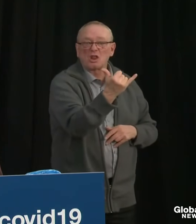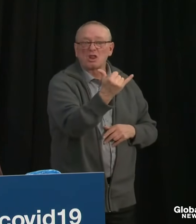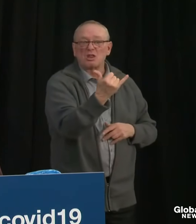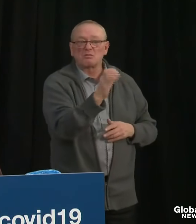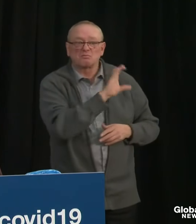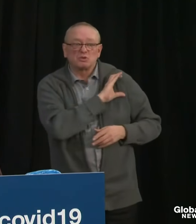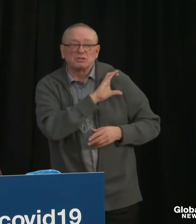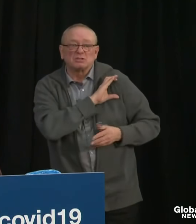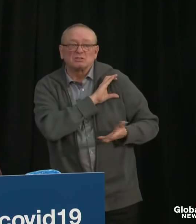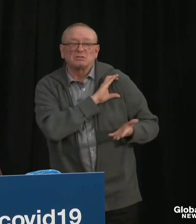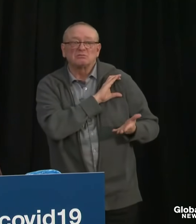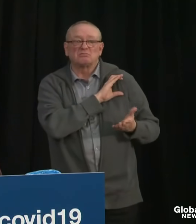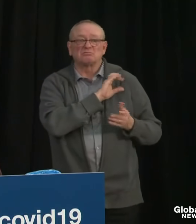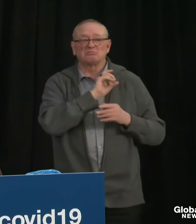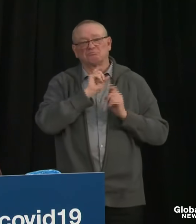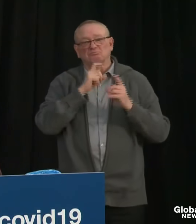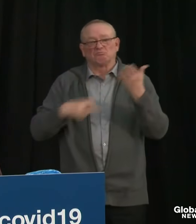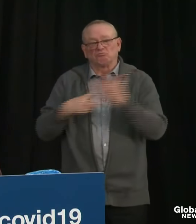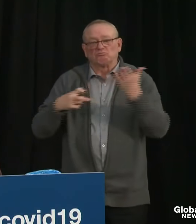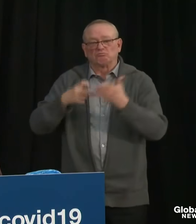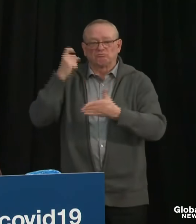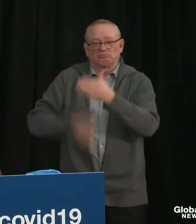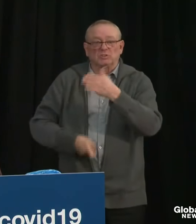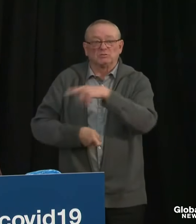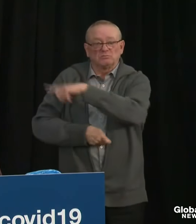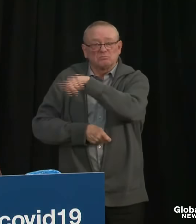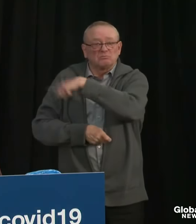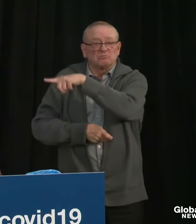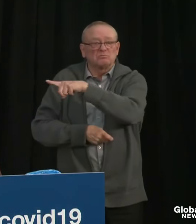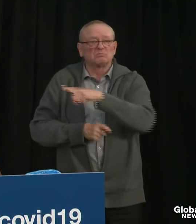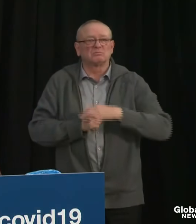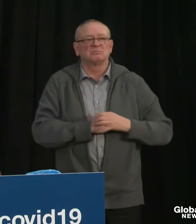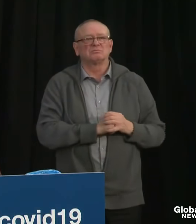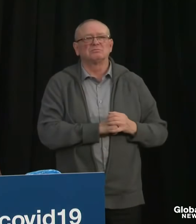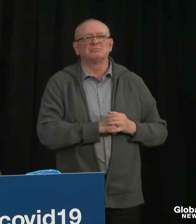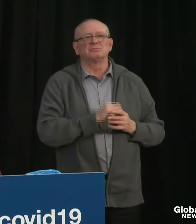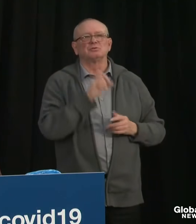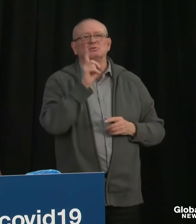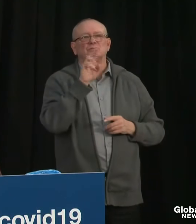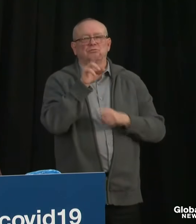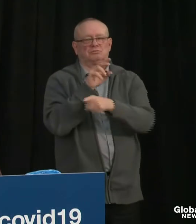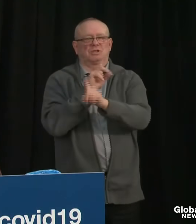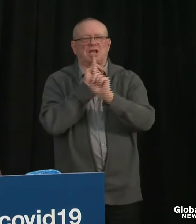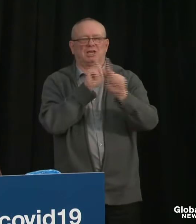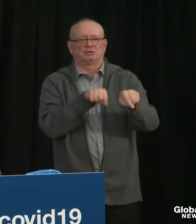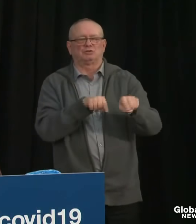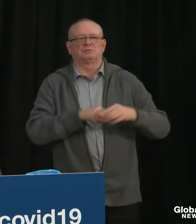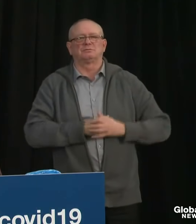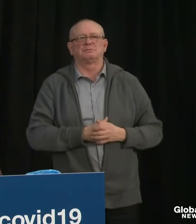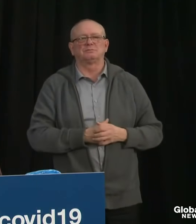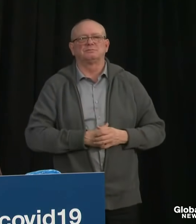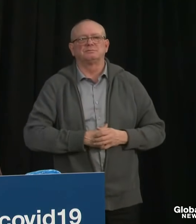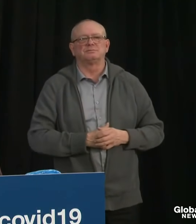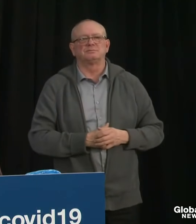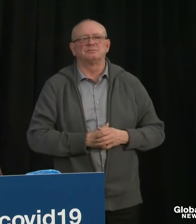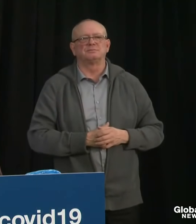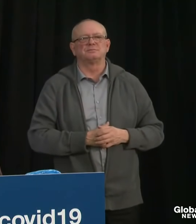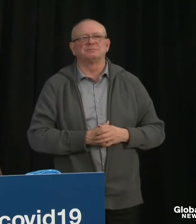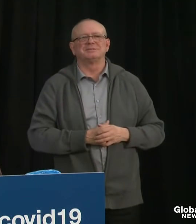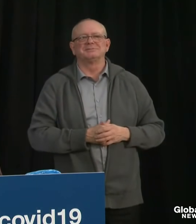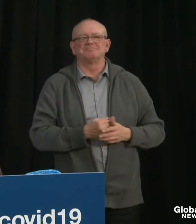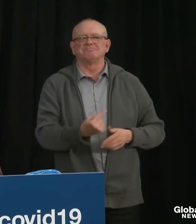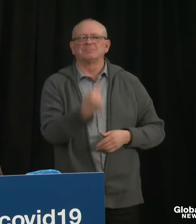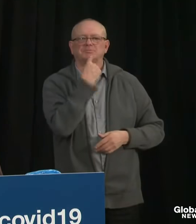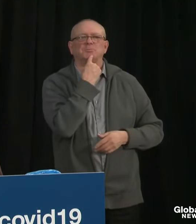It's disappointing to hear that people are planning to violate the public health orders, and I